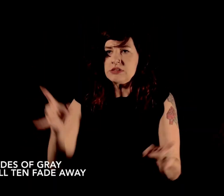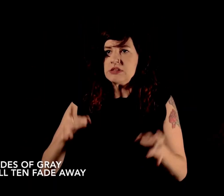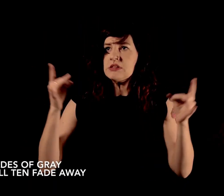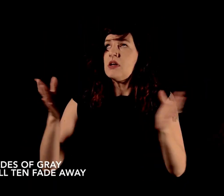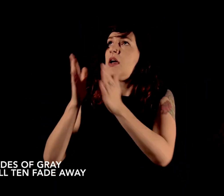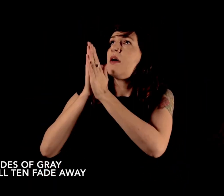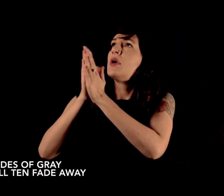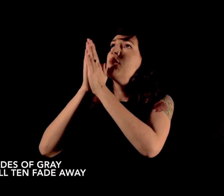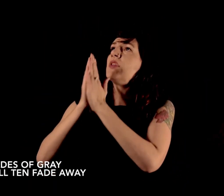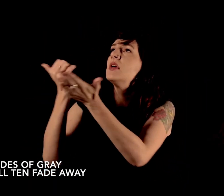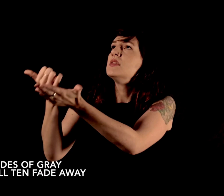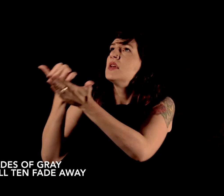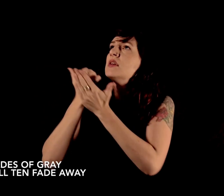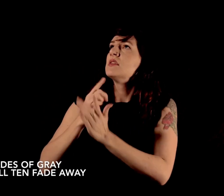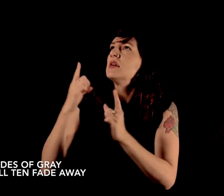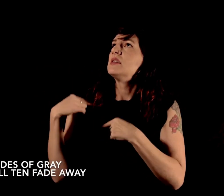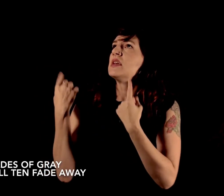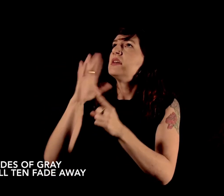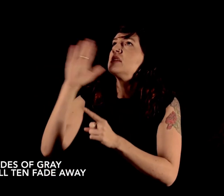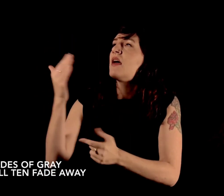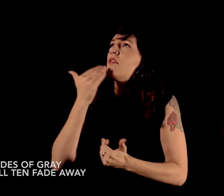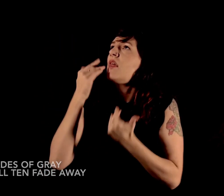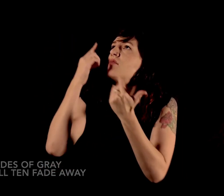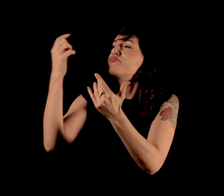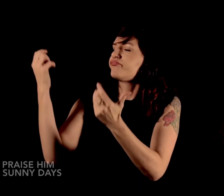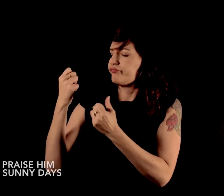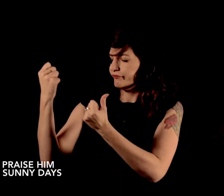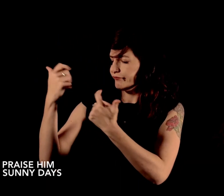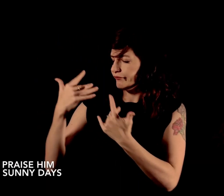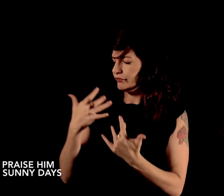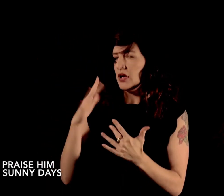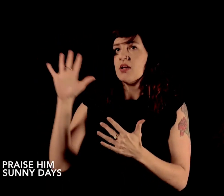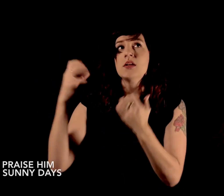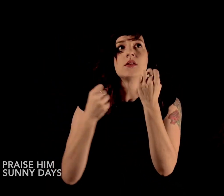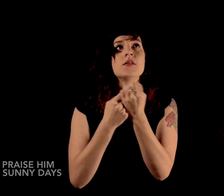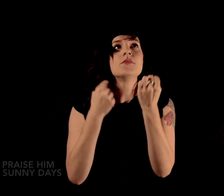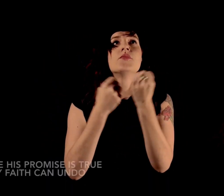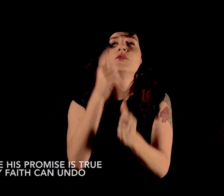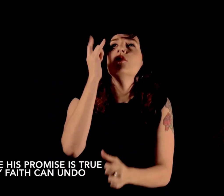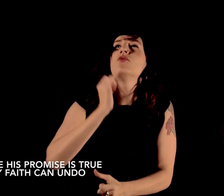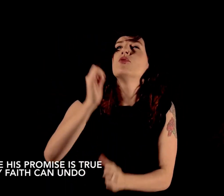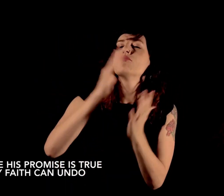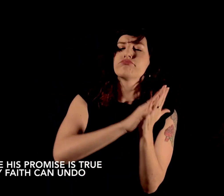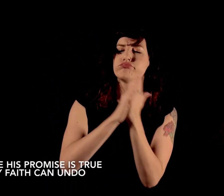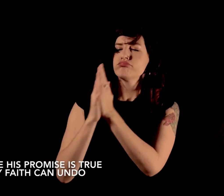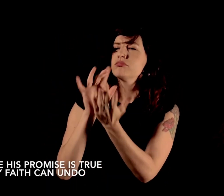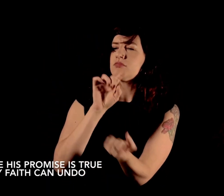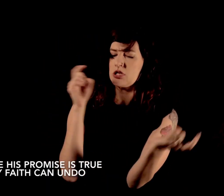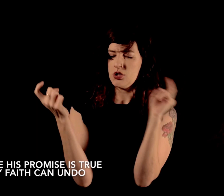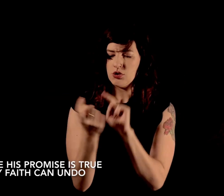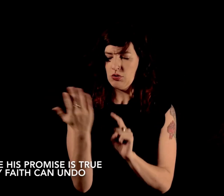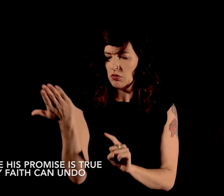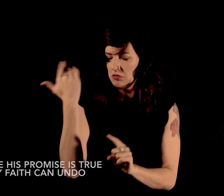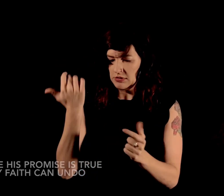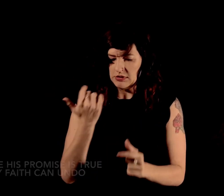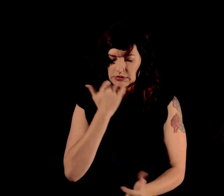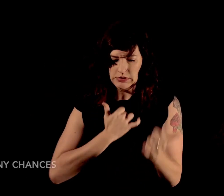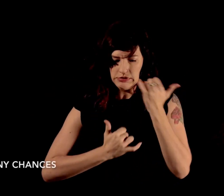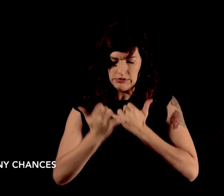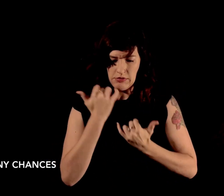shades of gray. I pray all sin fade away, seldom praise him for the 7 days. And like his promise is true, won't leave my bacon undue. The many chances I blew